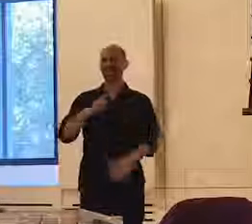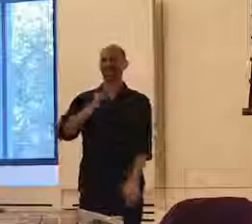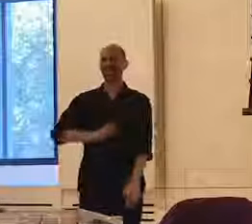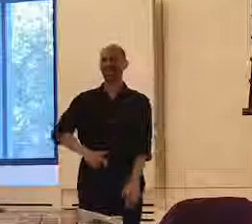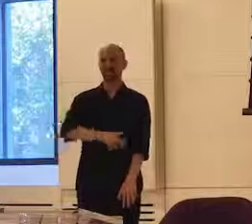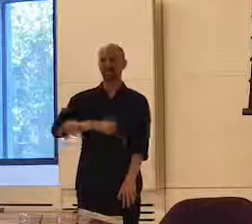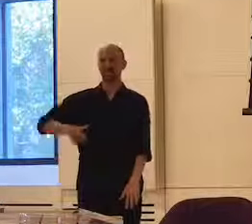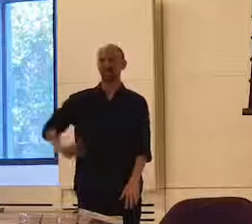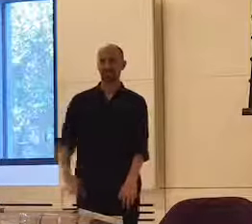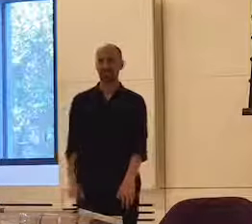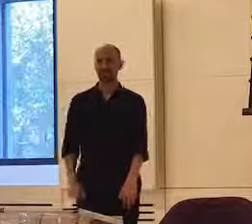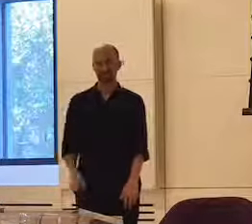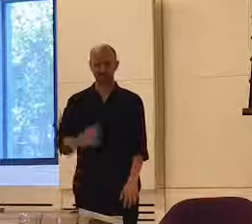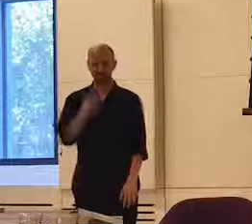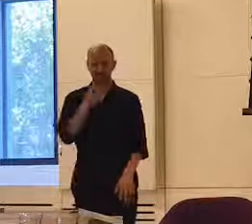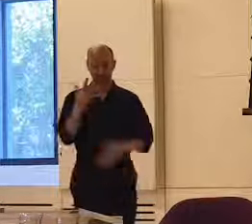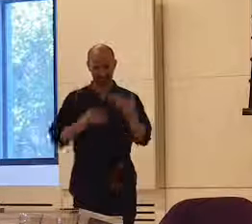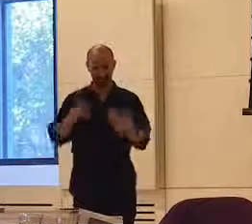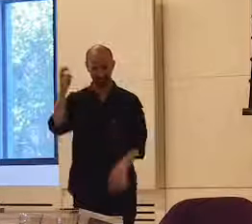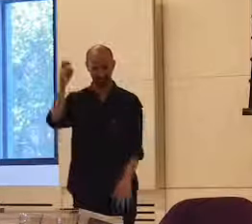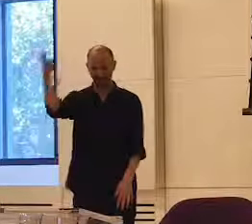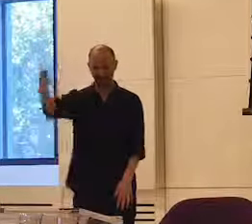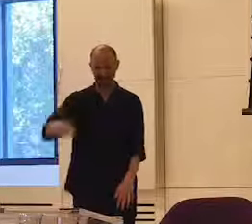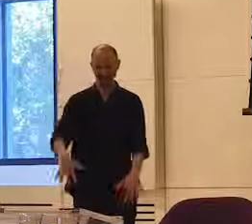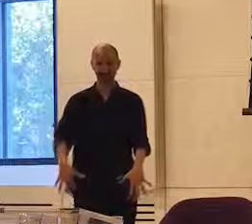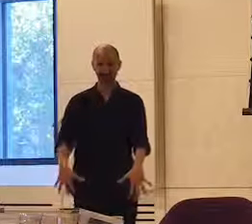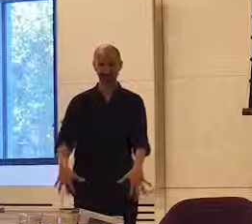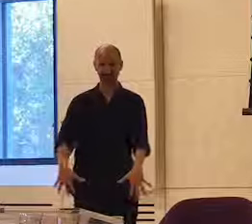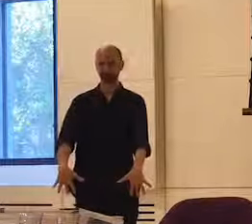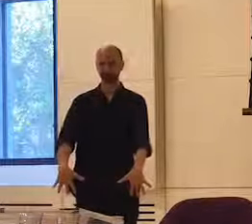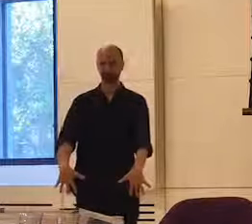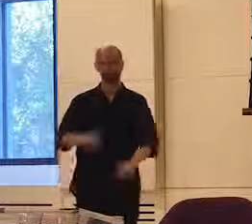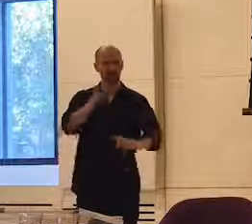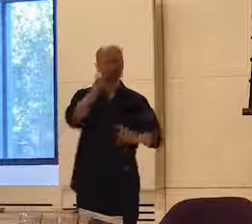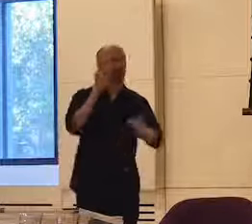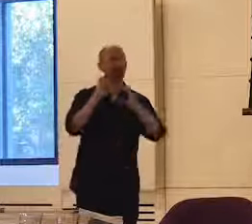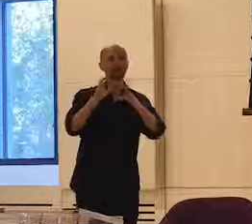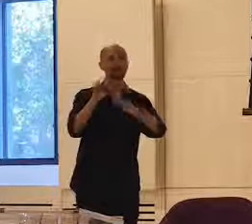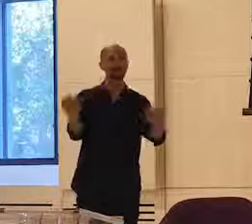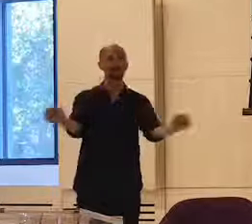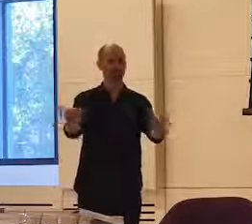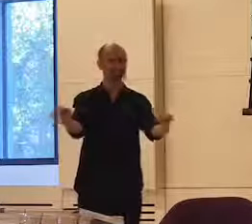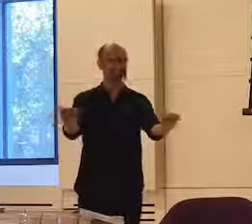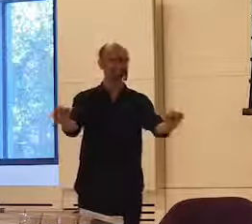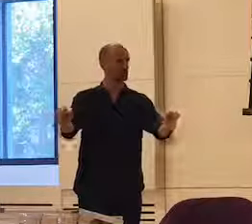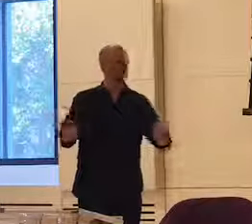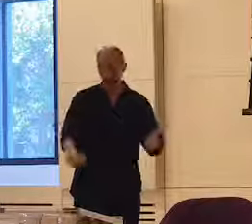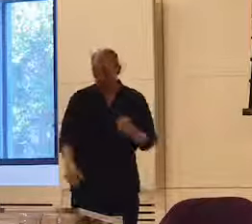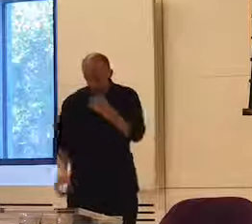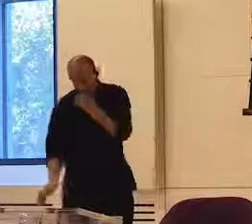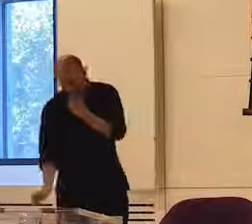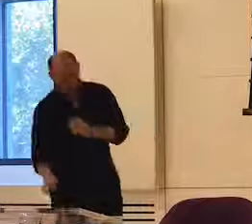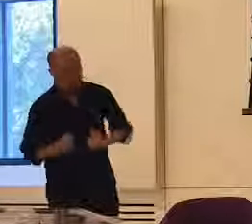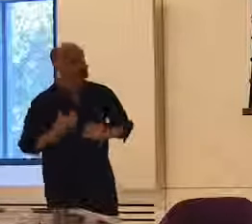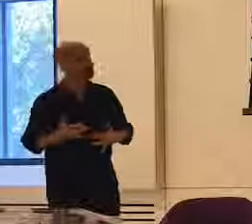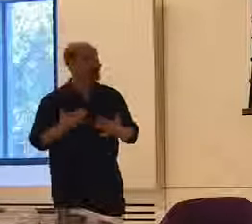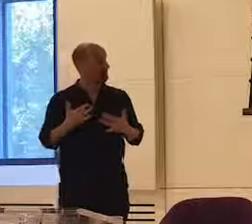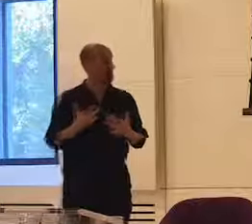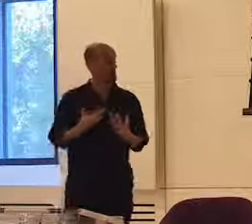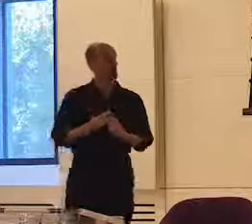I can say Switzerland and I can sign bus, but I can't have a conversation.